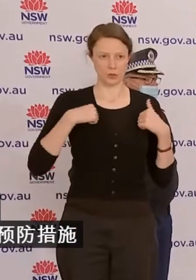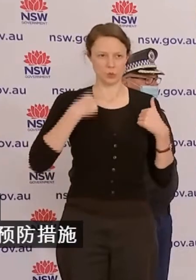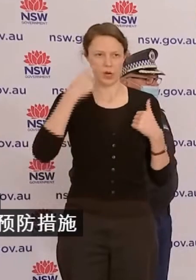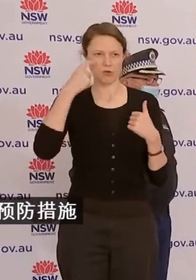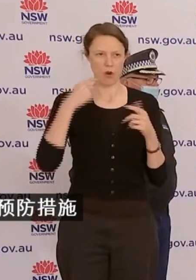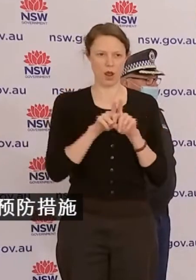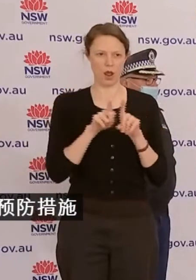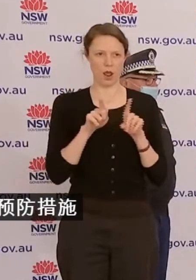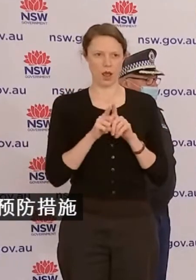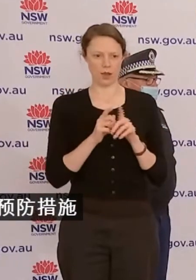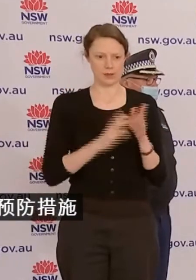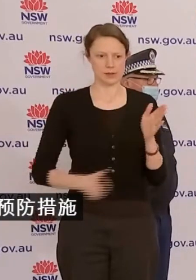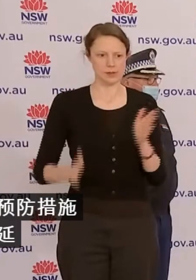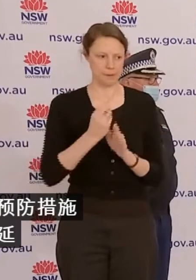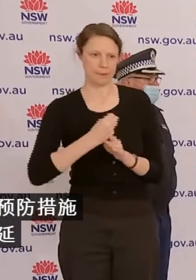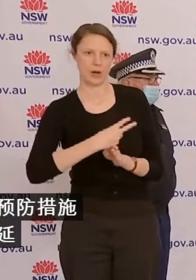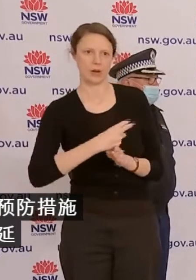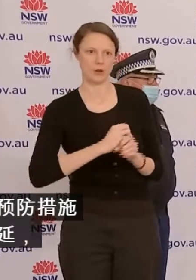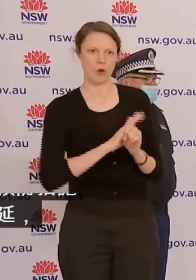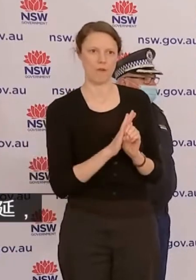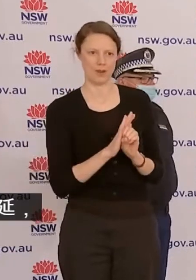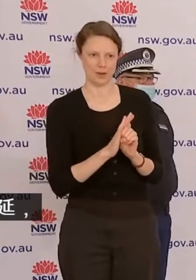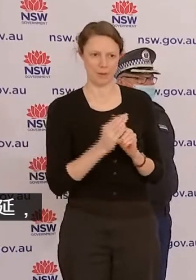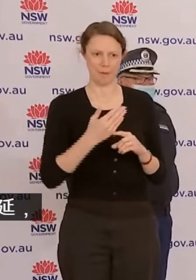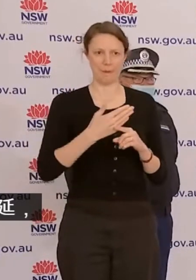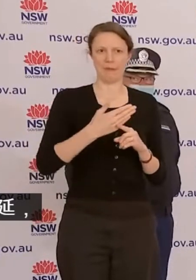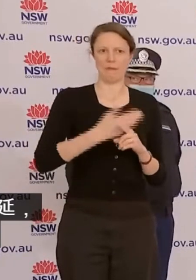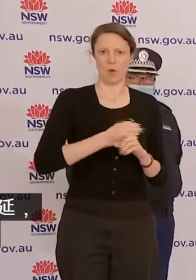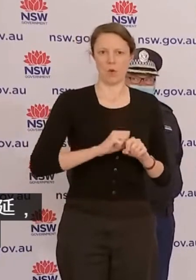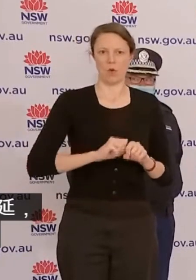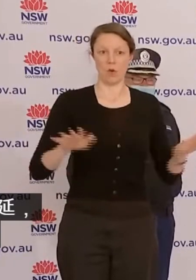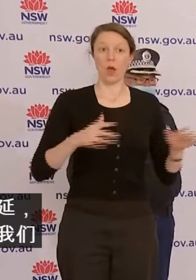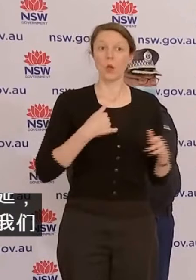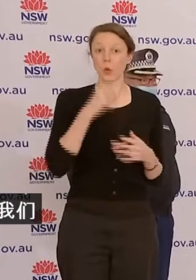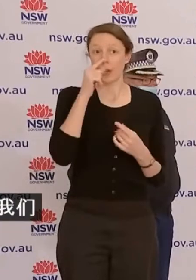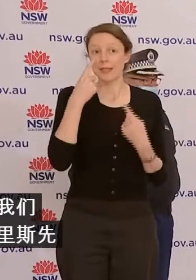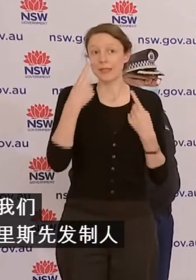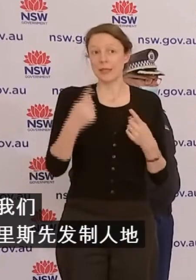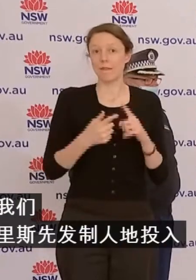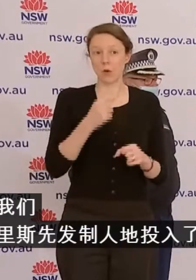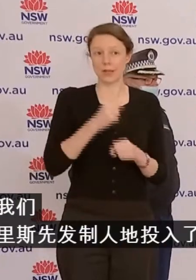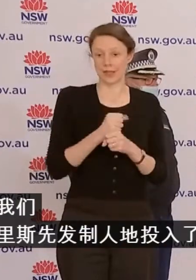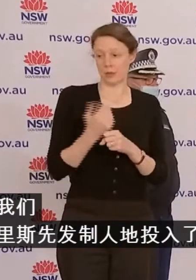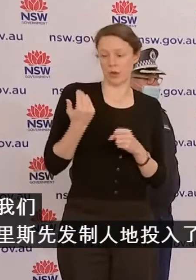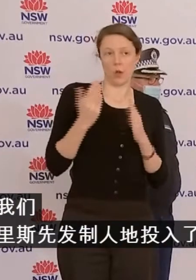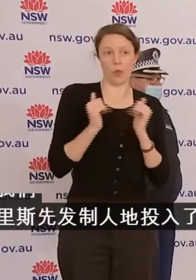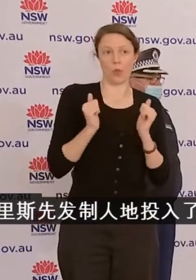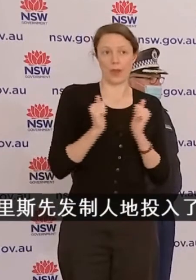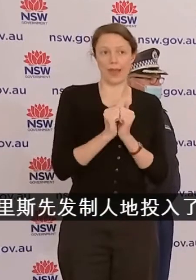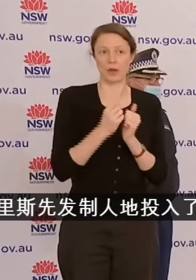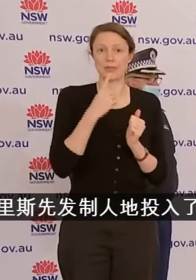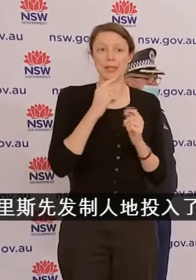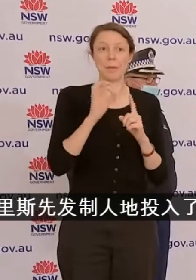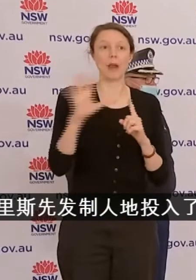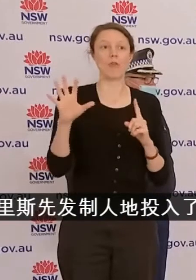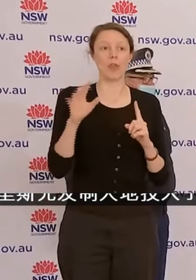communities where the spread is going into. And you've seen that preemptively we put in part on the weekend Penrith when we started to